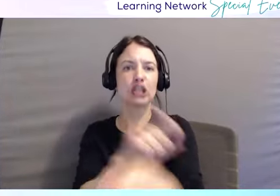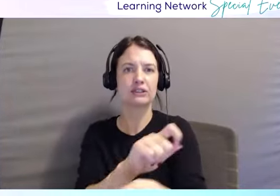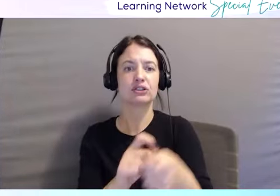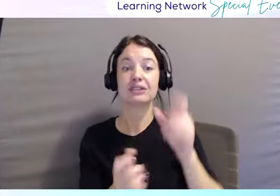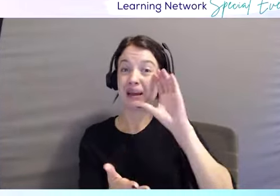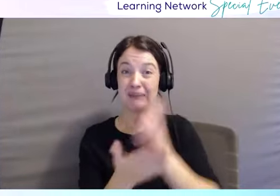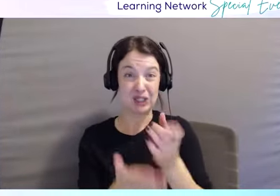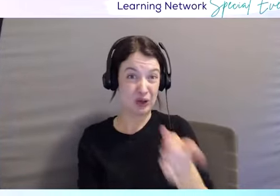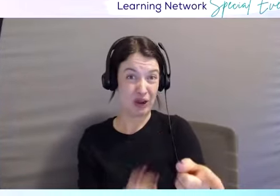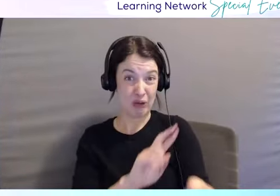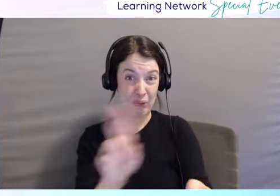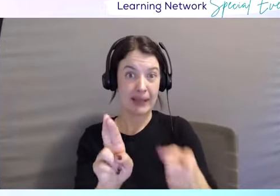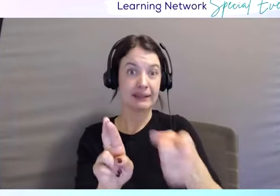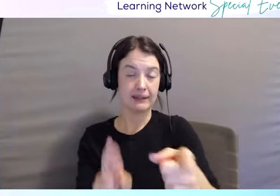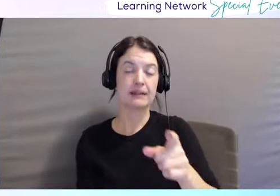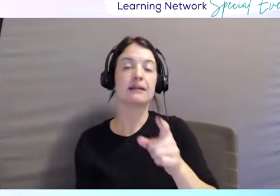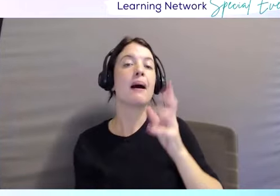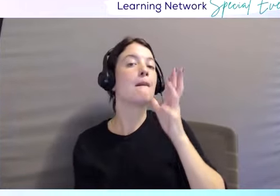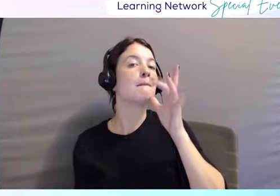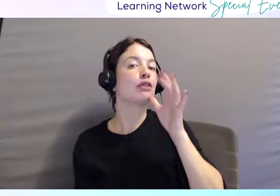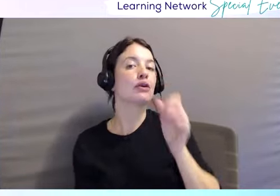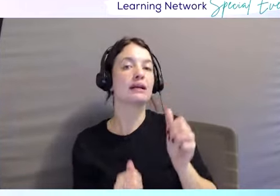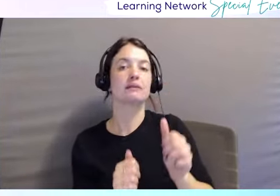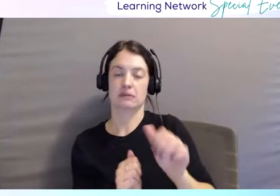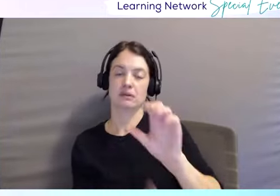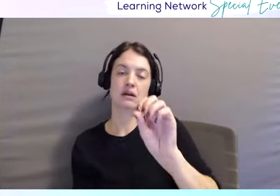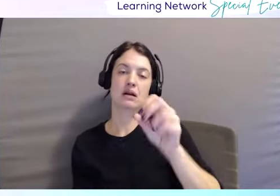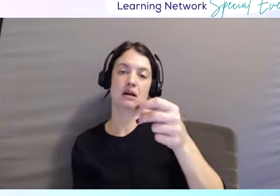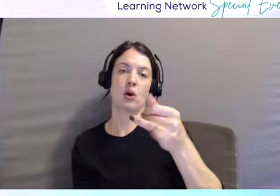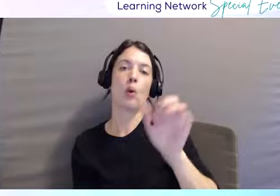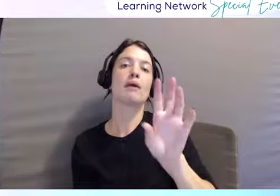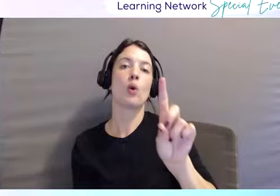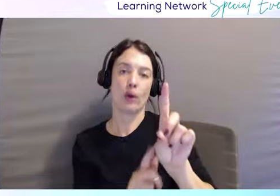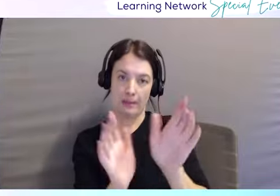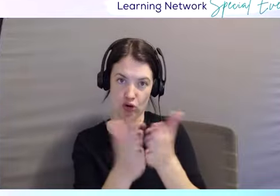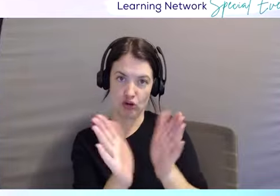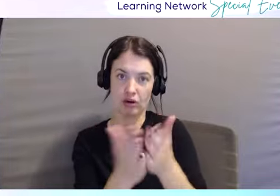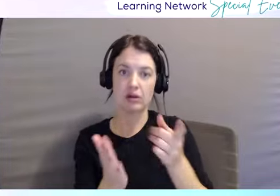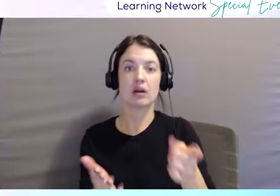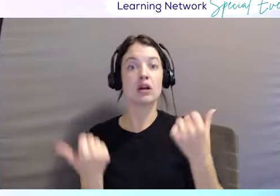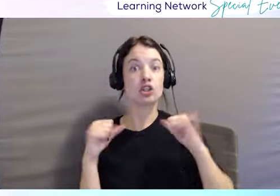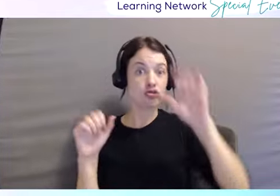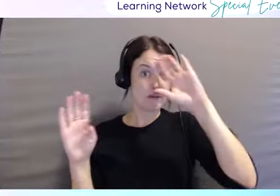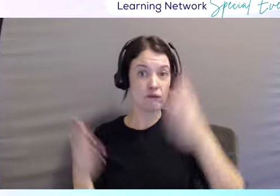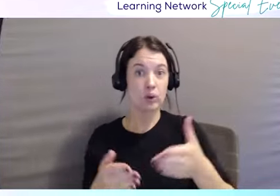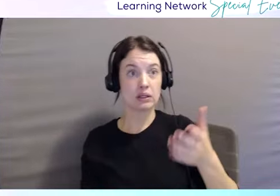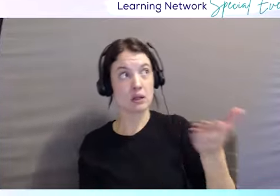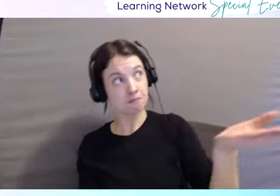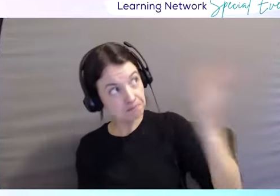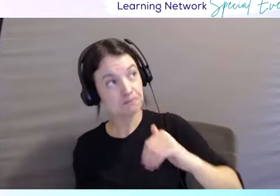Mothering Opioids booklet, where we focus on getting people in policy positions to understand that